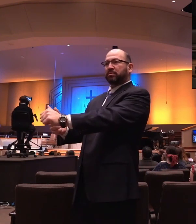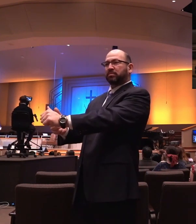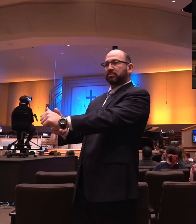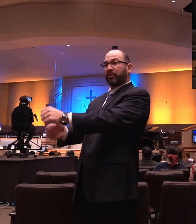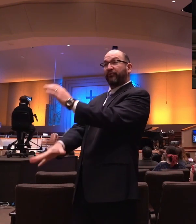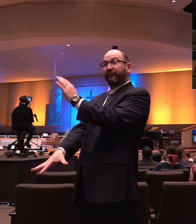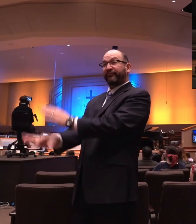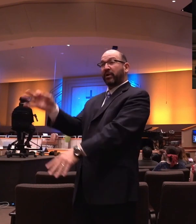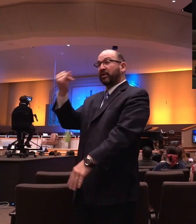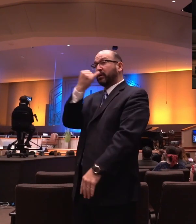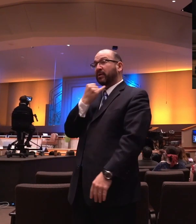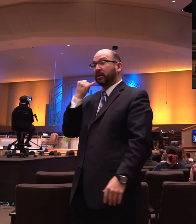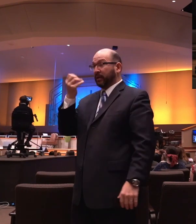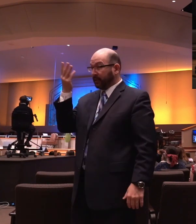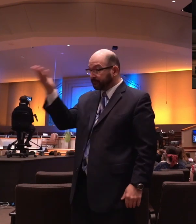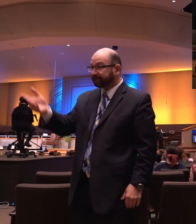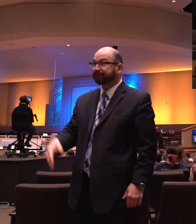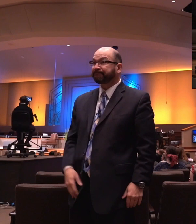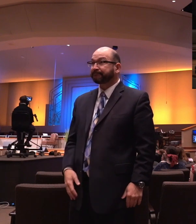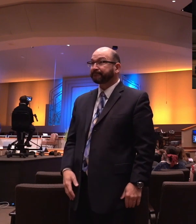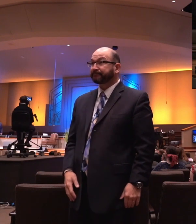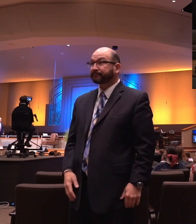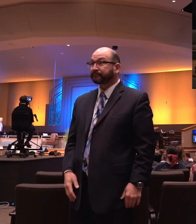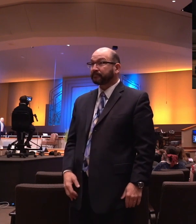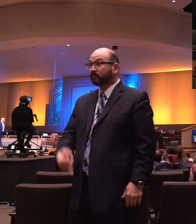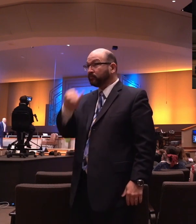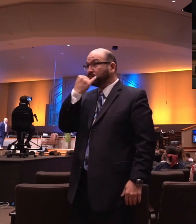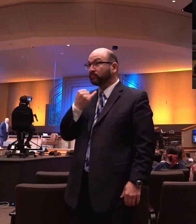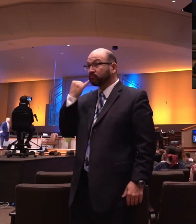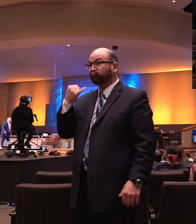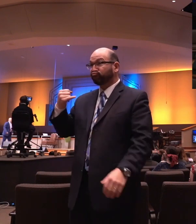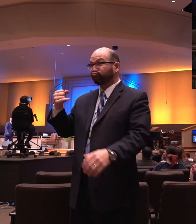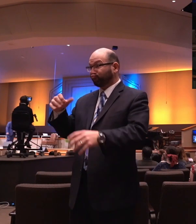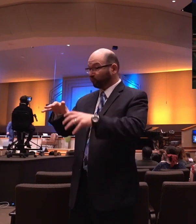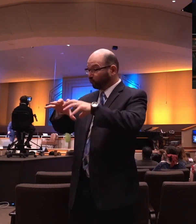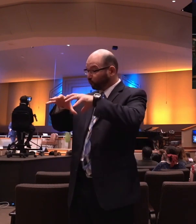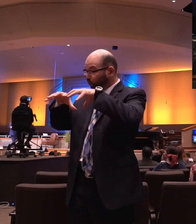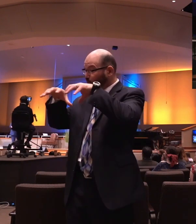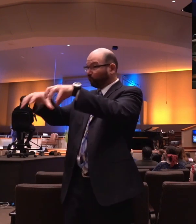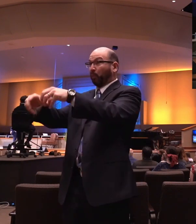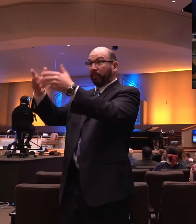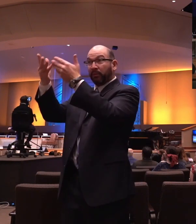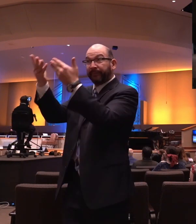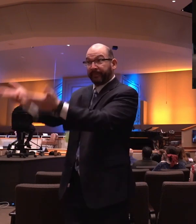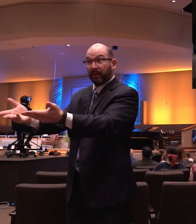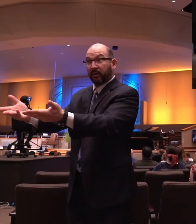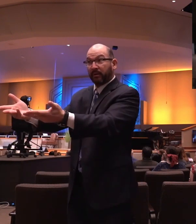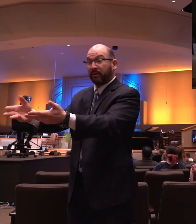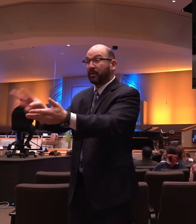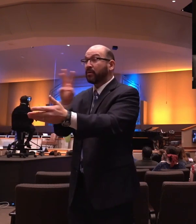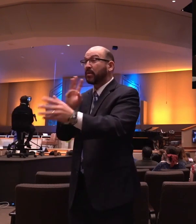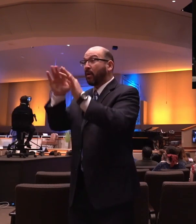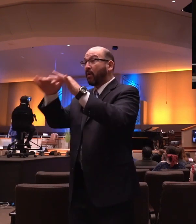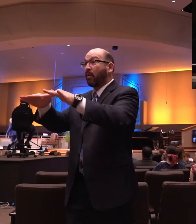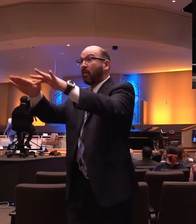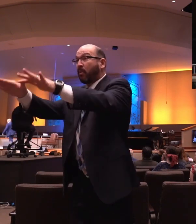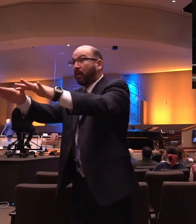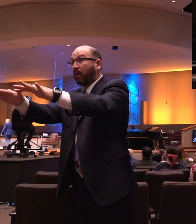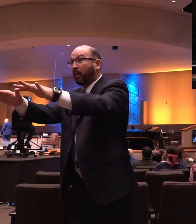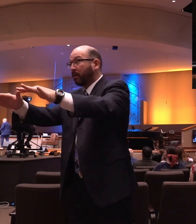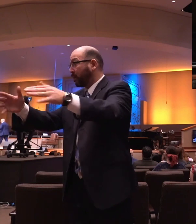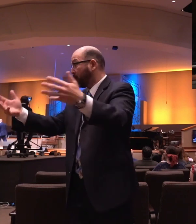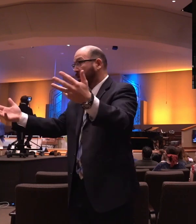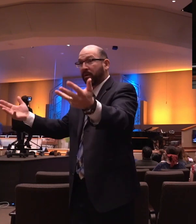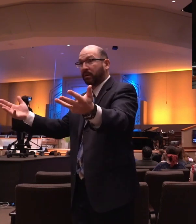Sea. It's way too wide to try to swim, too deep to wade. They can't go around. Pharaoh's